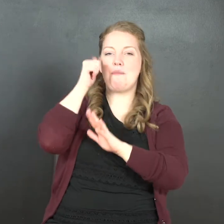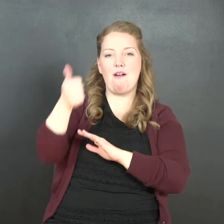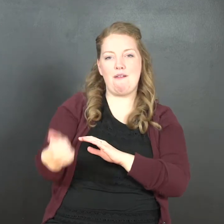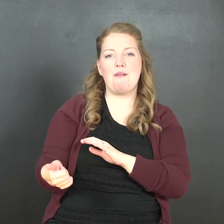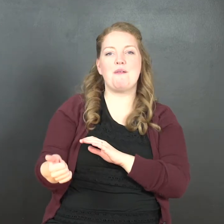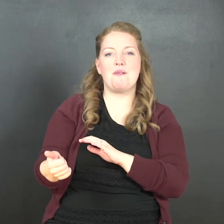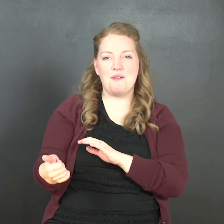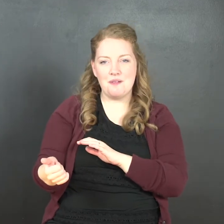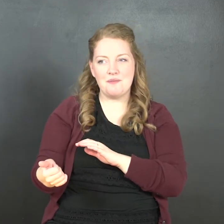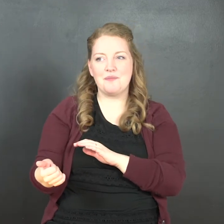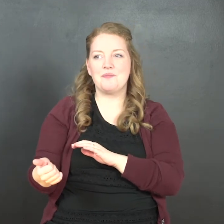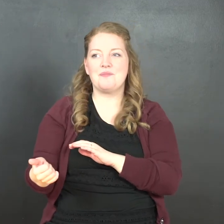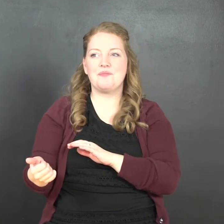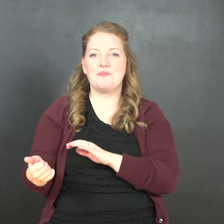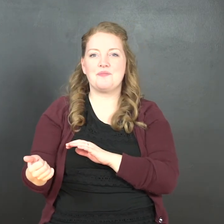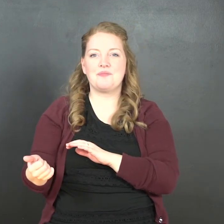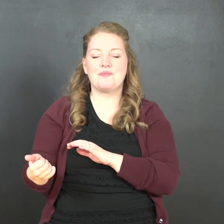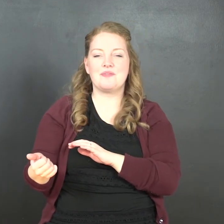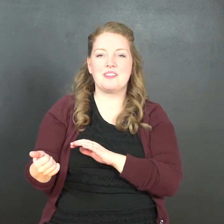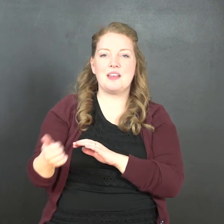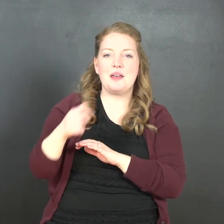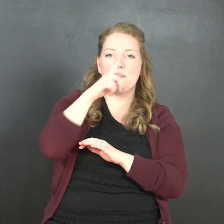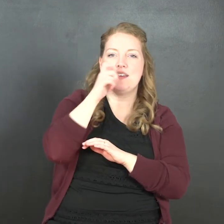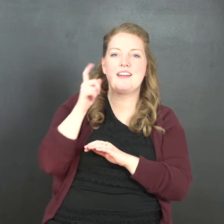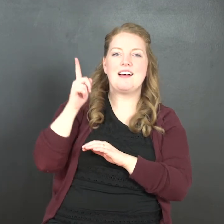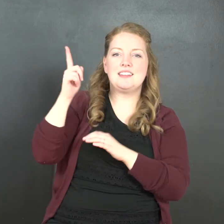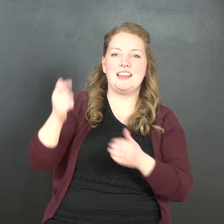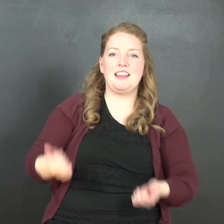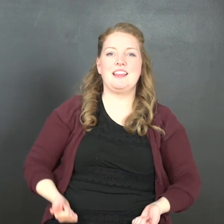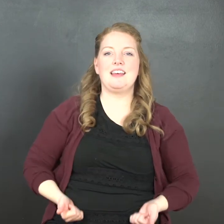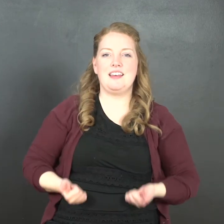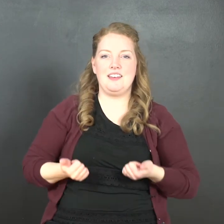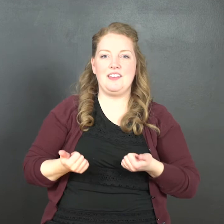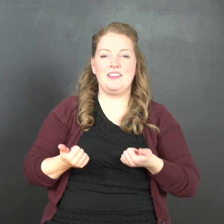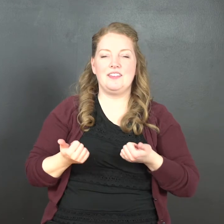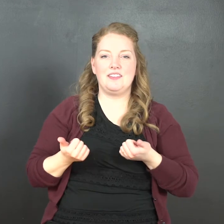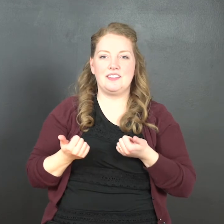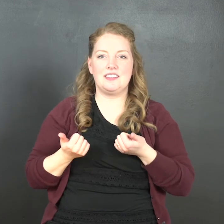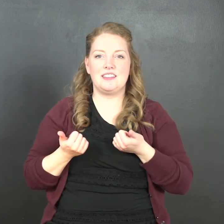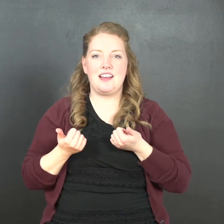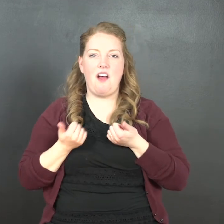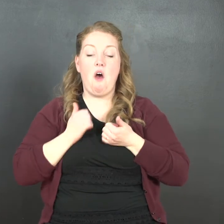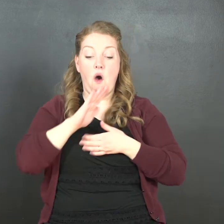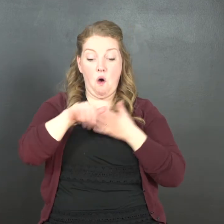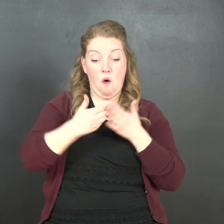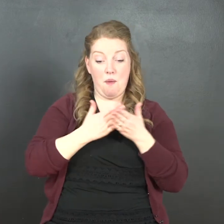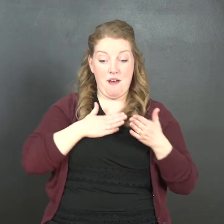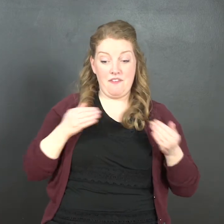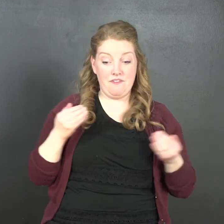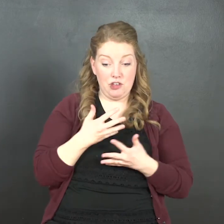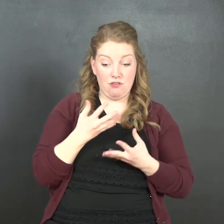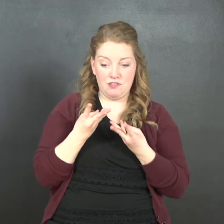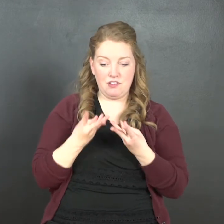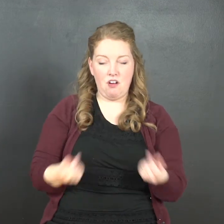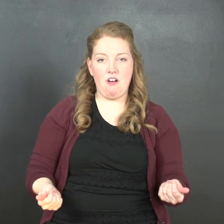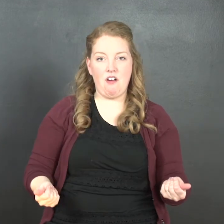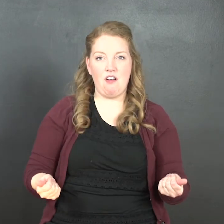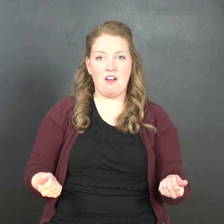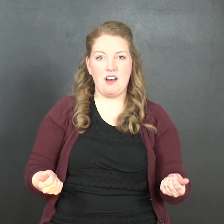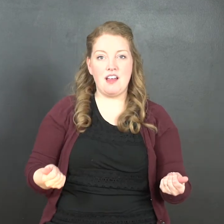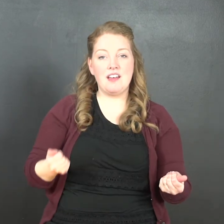Because I know who holds tomorrow. And life, it's worth the